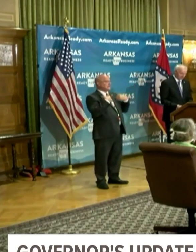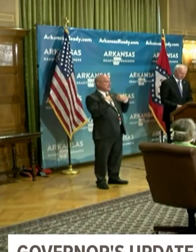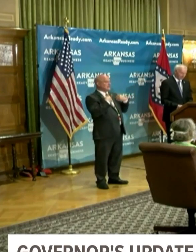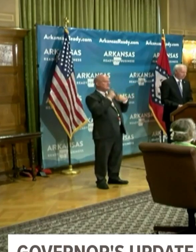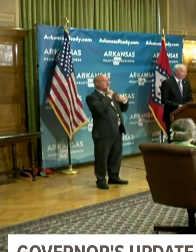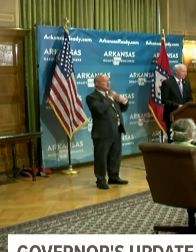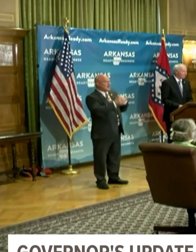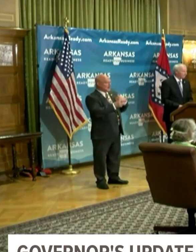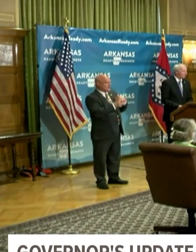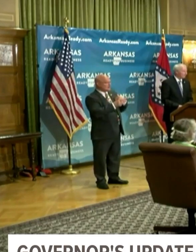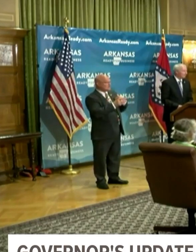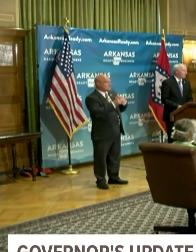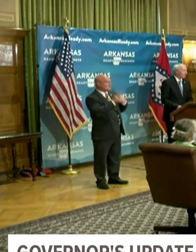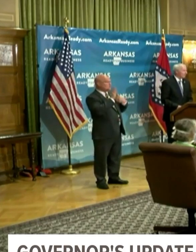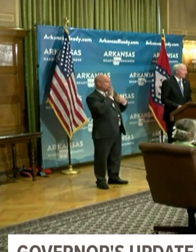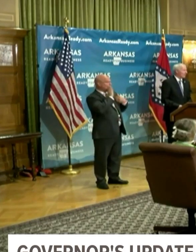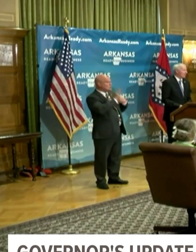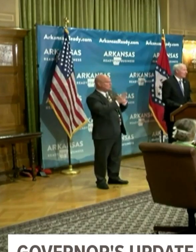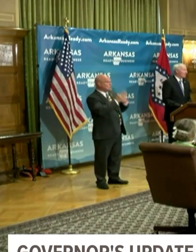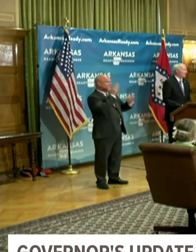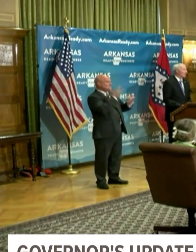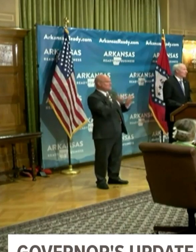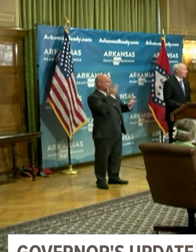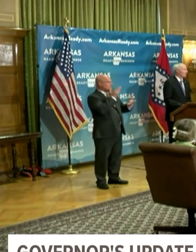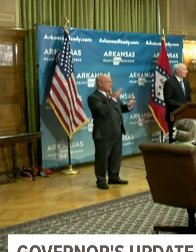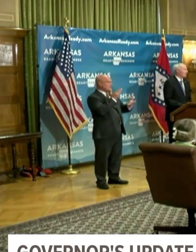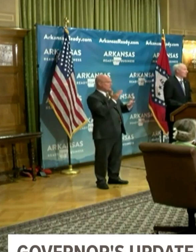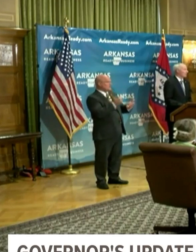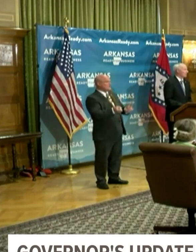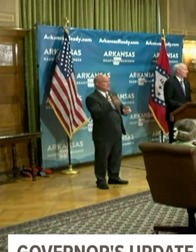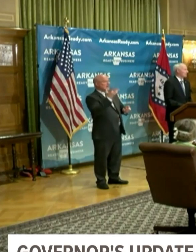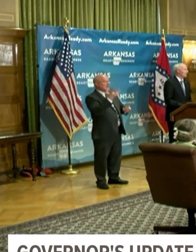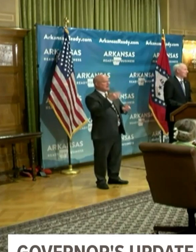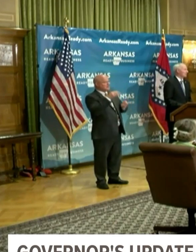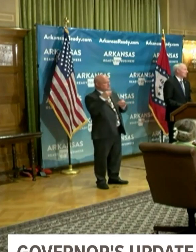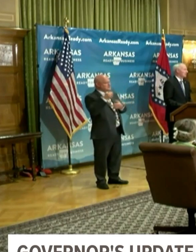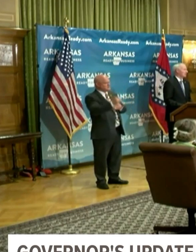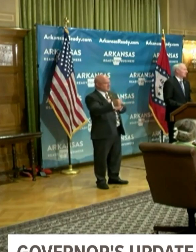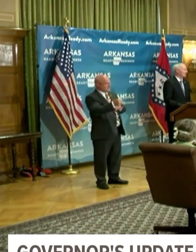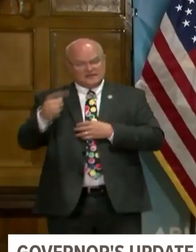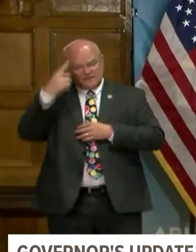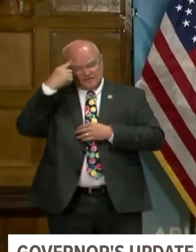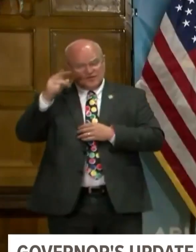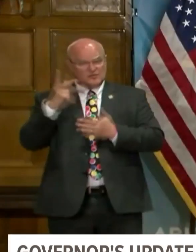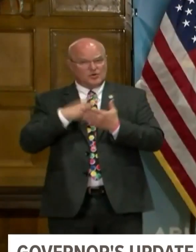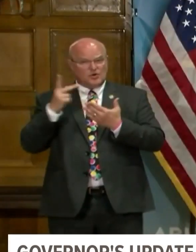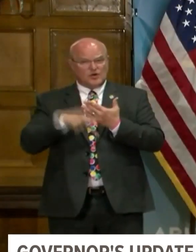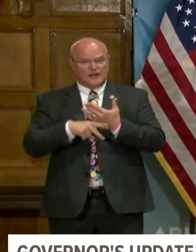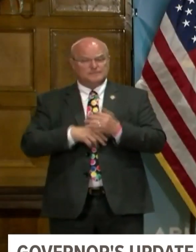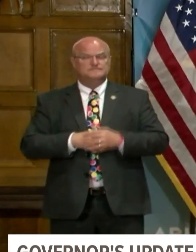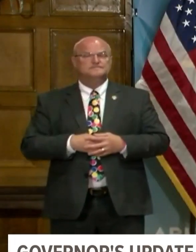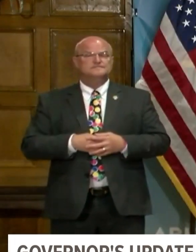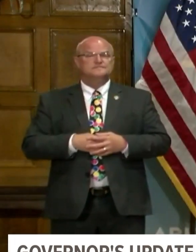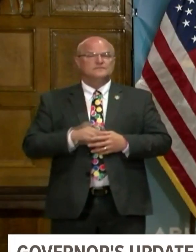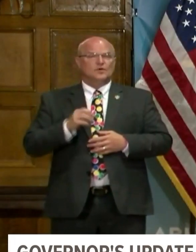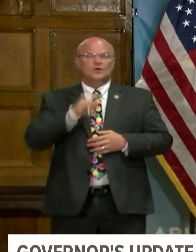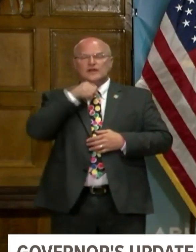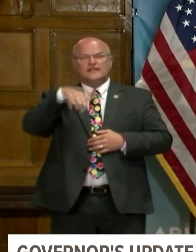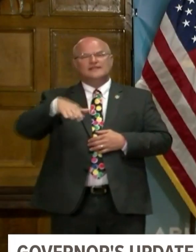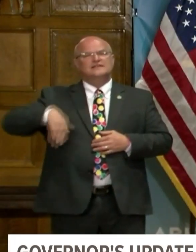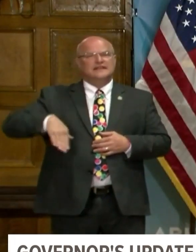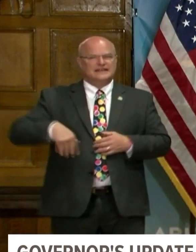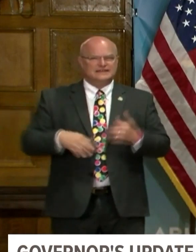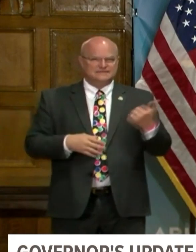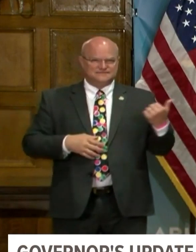many actually were verified and how much you expect to spend through the program? Or are you not there